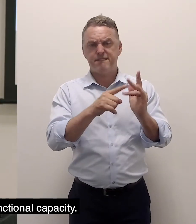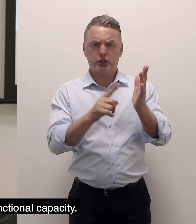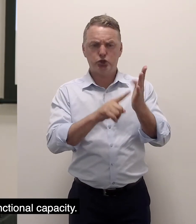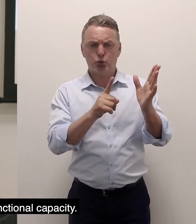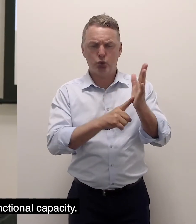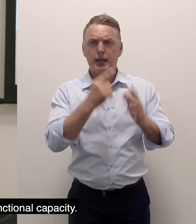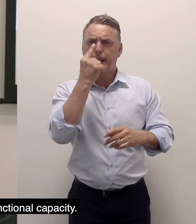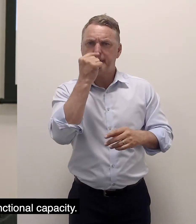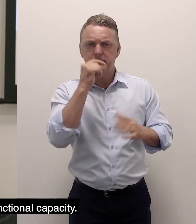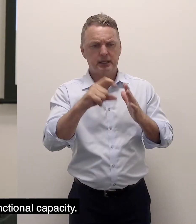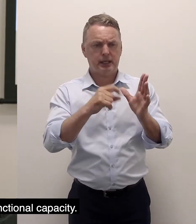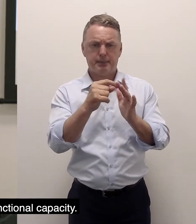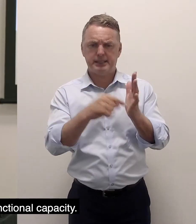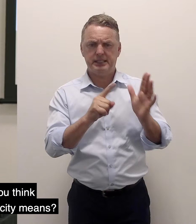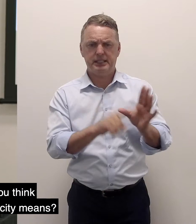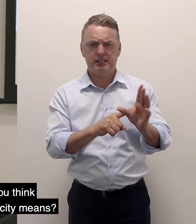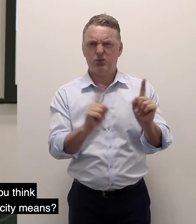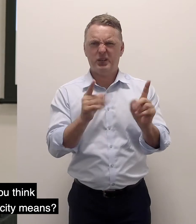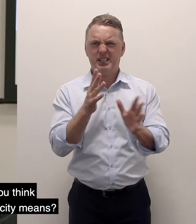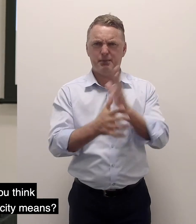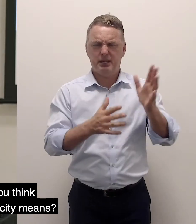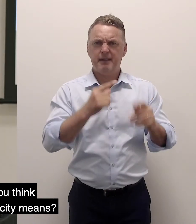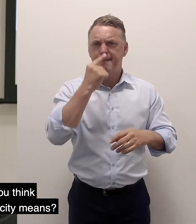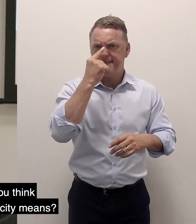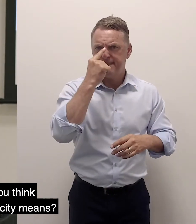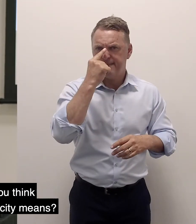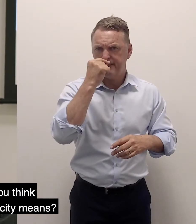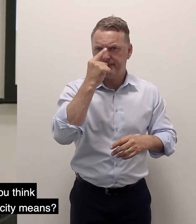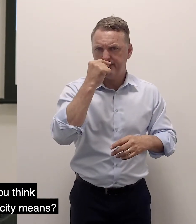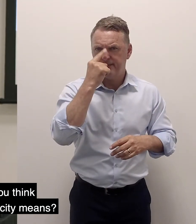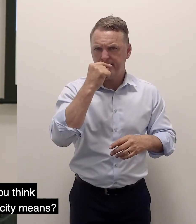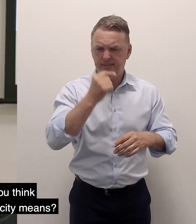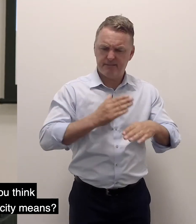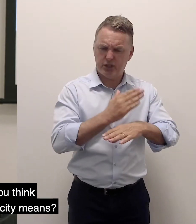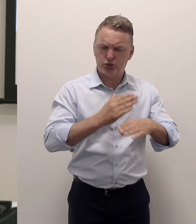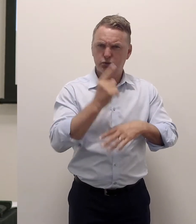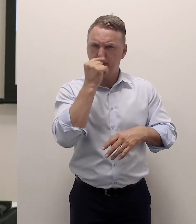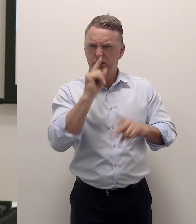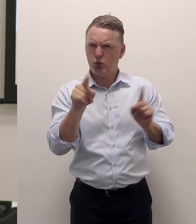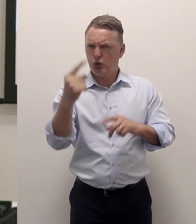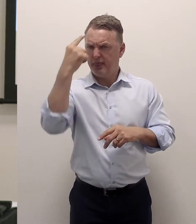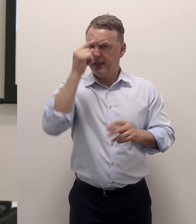And it's all about functional capacity. So what do we mean? What do you think functional capacity means?